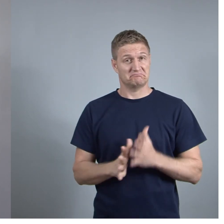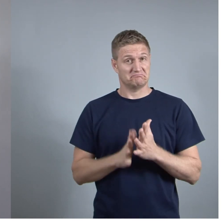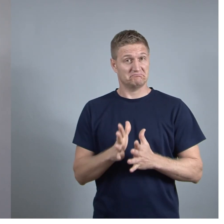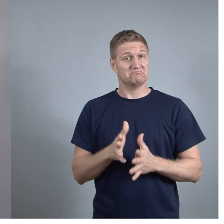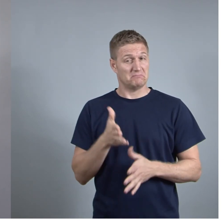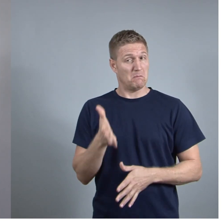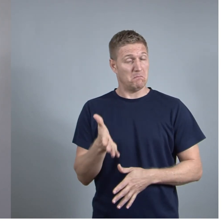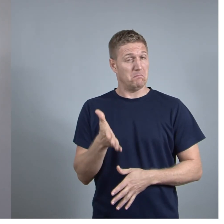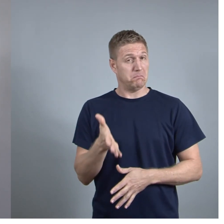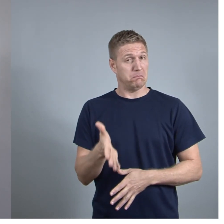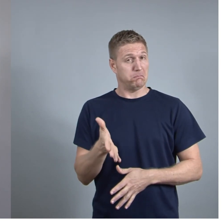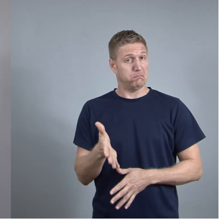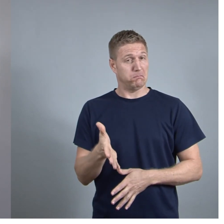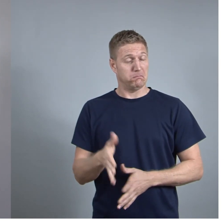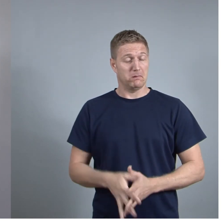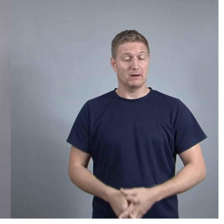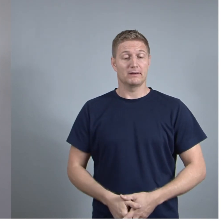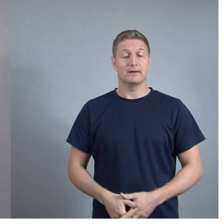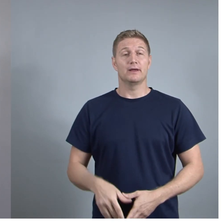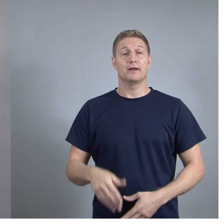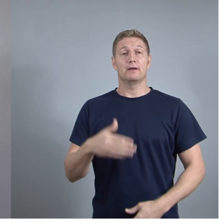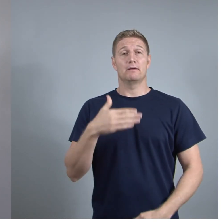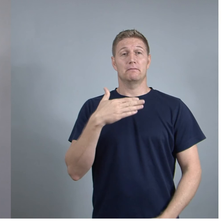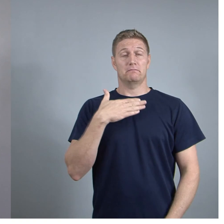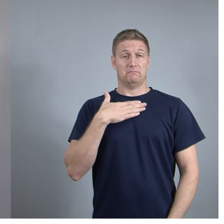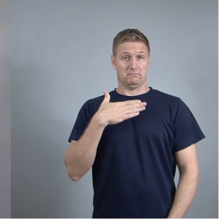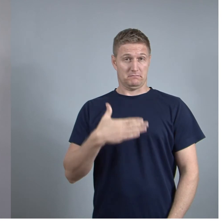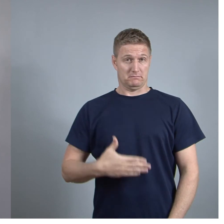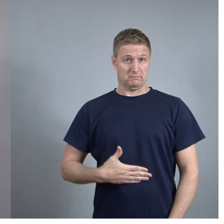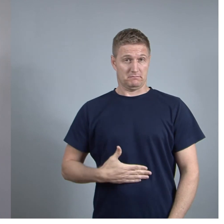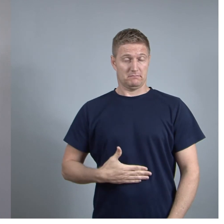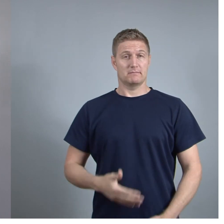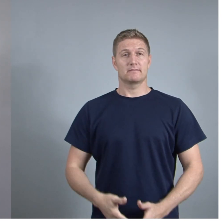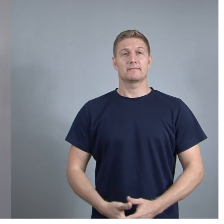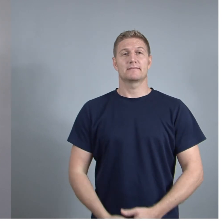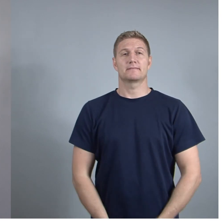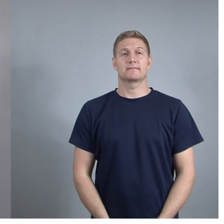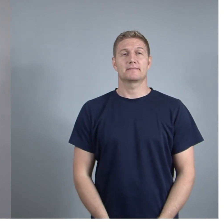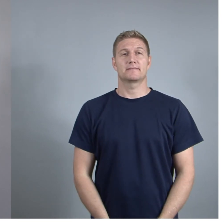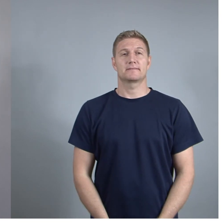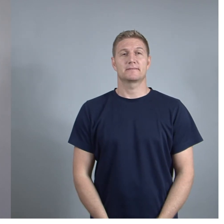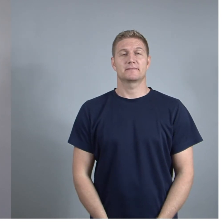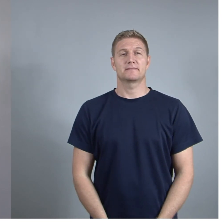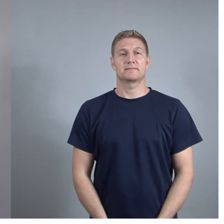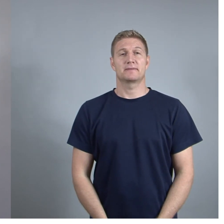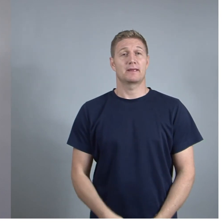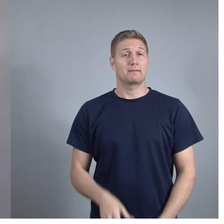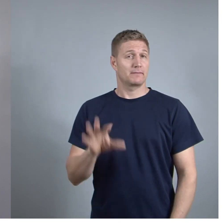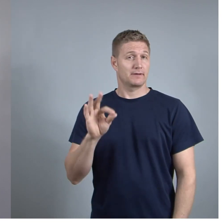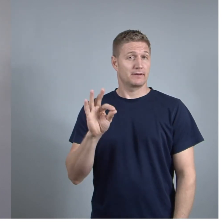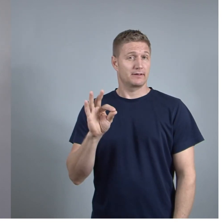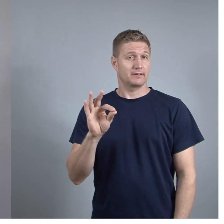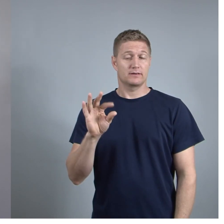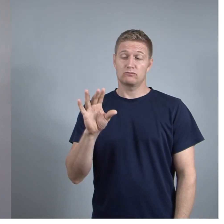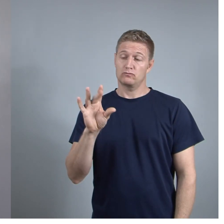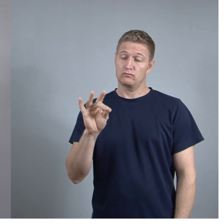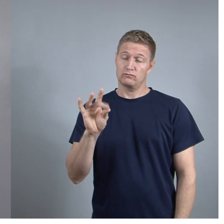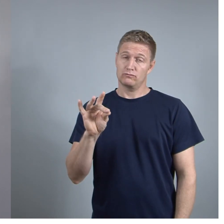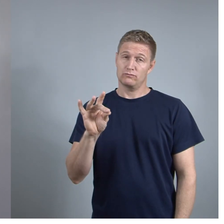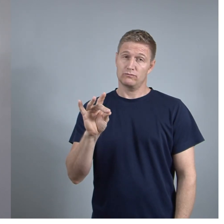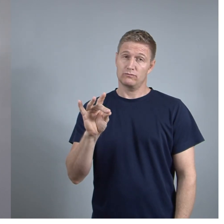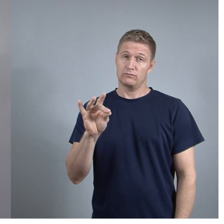So it's easy. Monday, Tuesday, Wednesday,